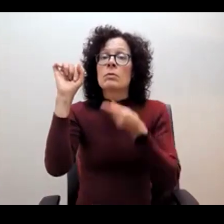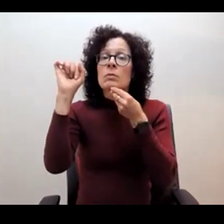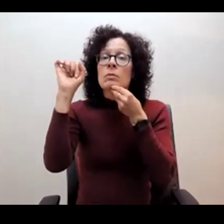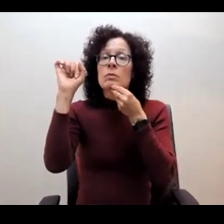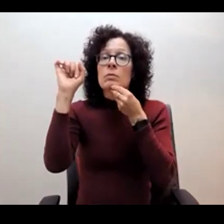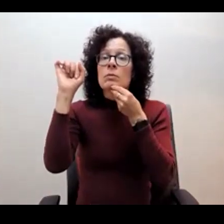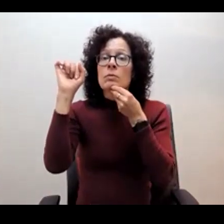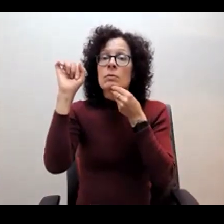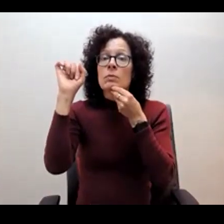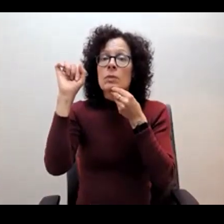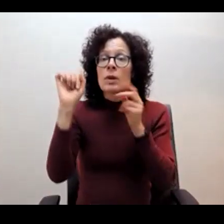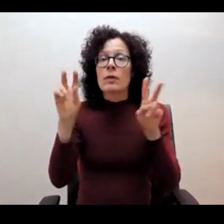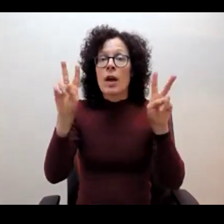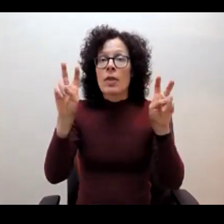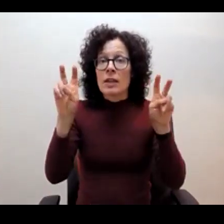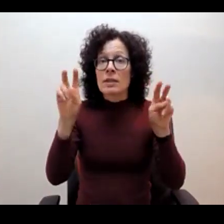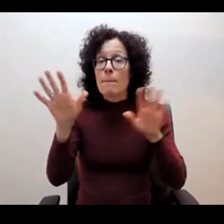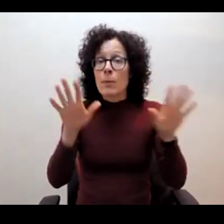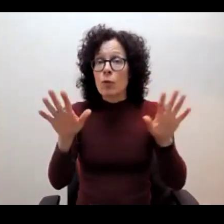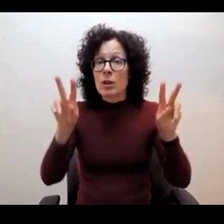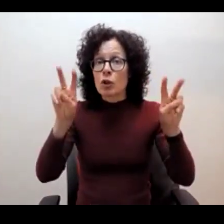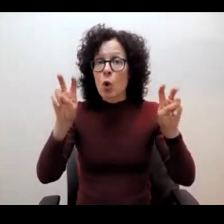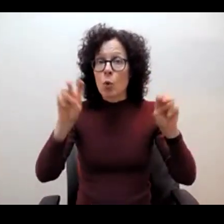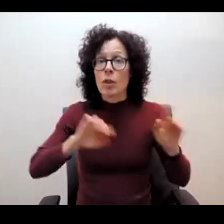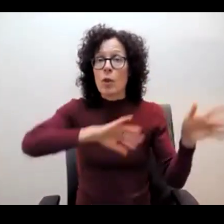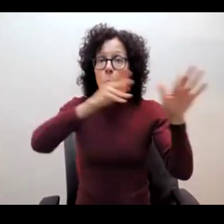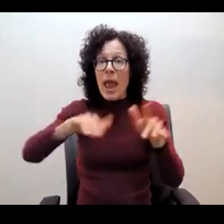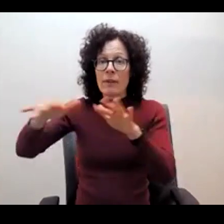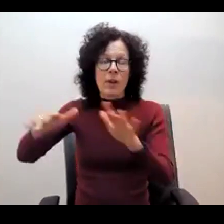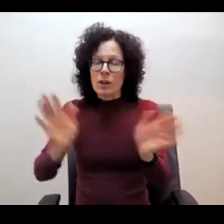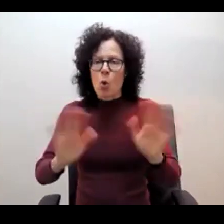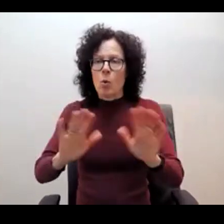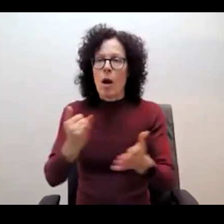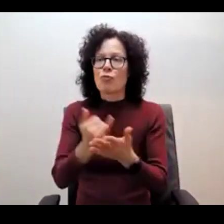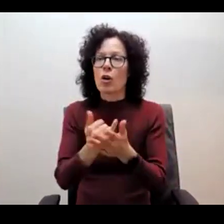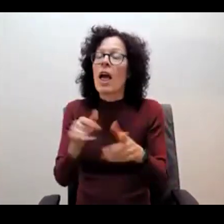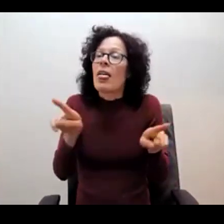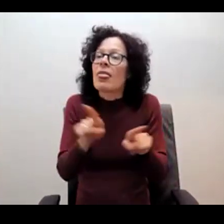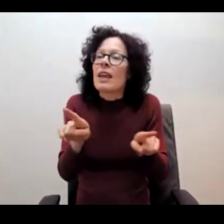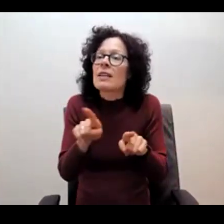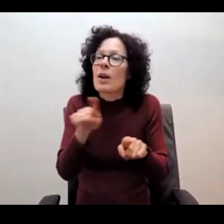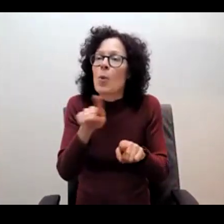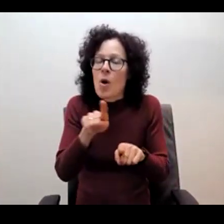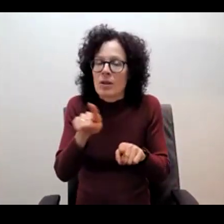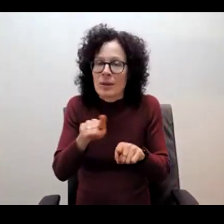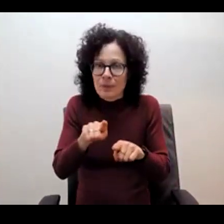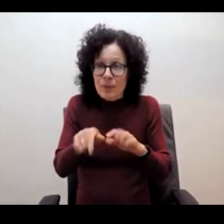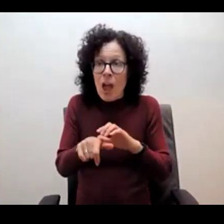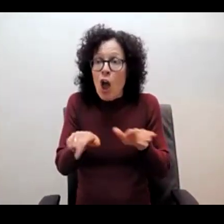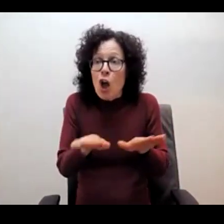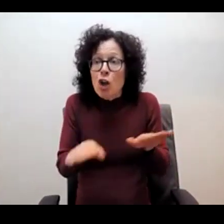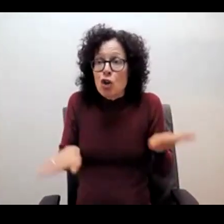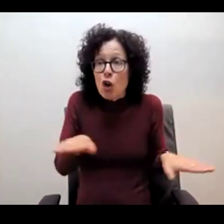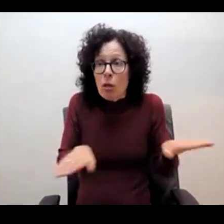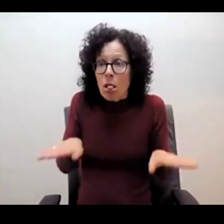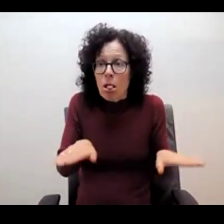This is called the wave. Oh no, I'm saying that wrong. This is the turtle emerging from the cave.